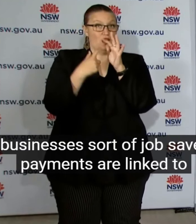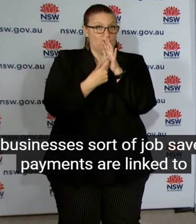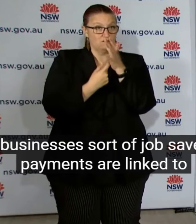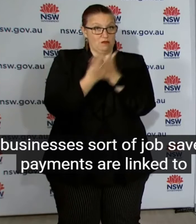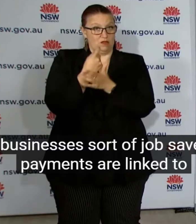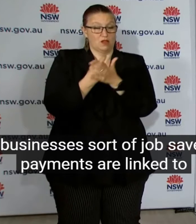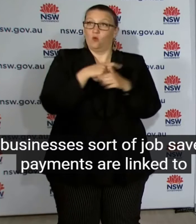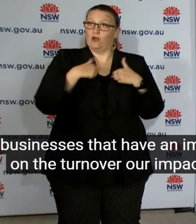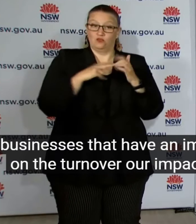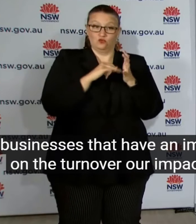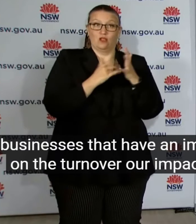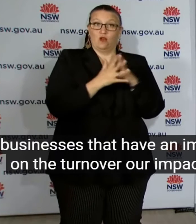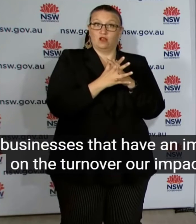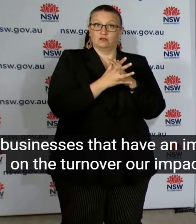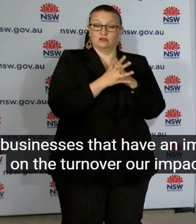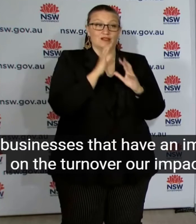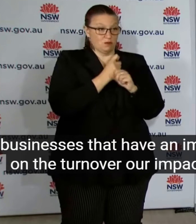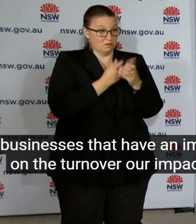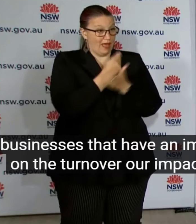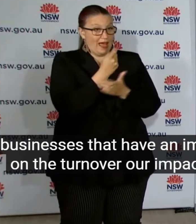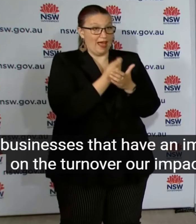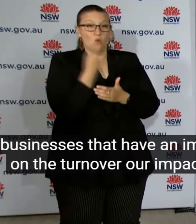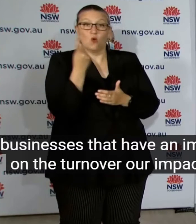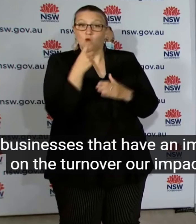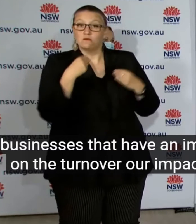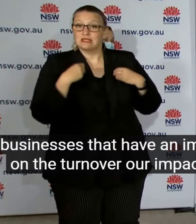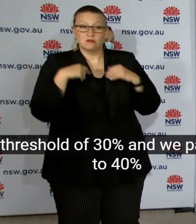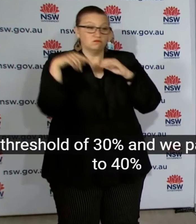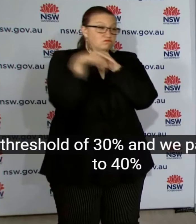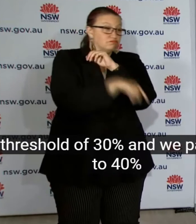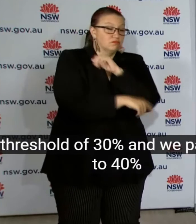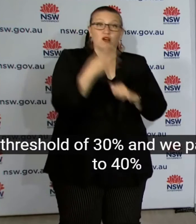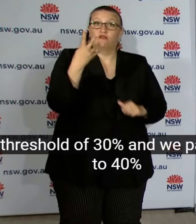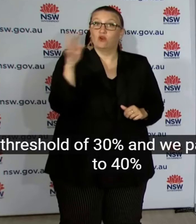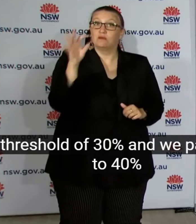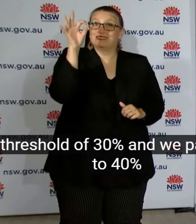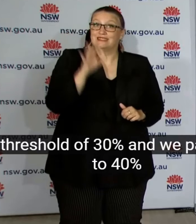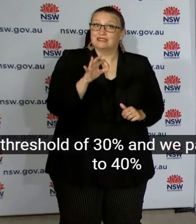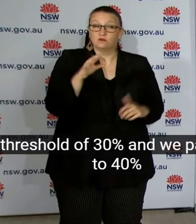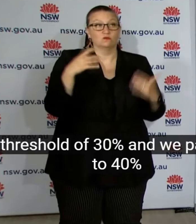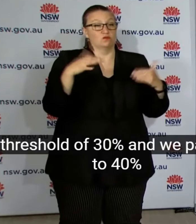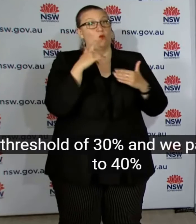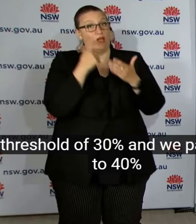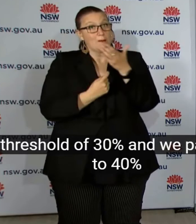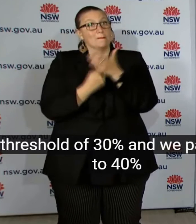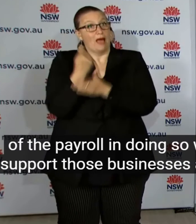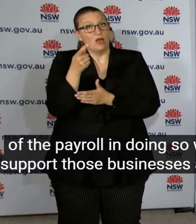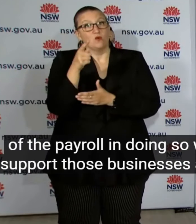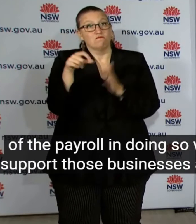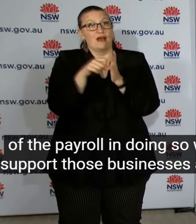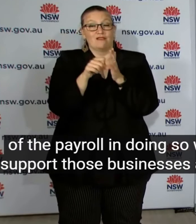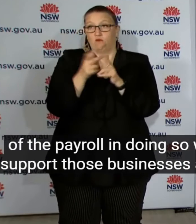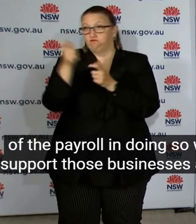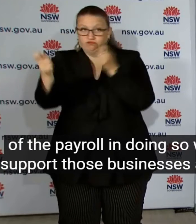and we pay up to 40% of the payroll. In doing so, we support those businesses, and even in those areas where we've lifted restrictions for